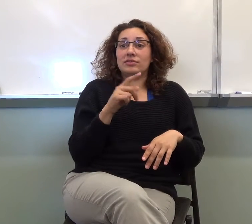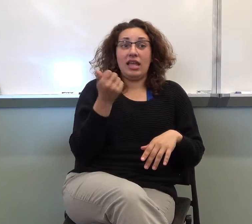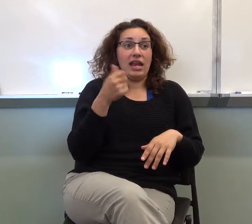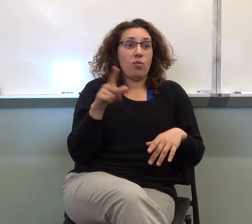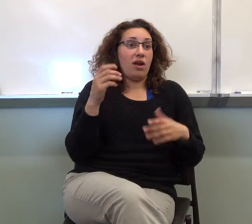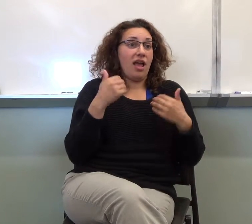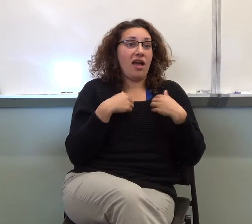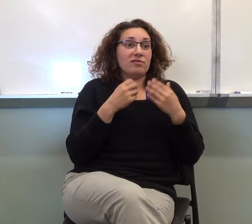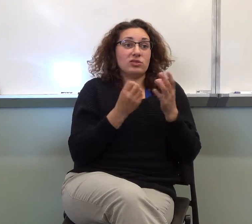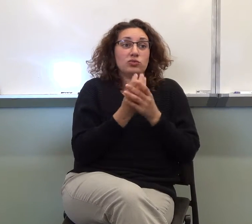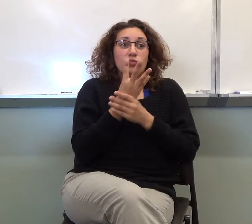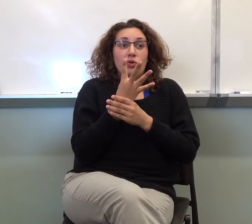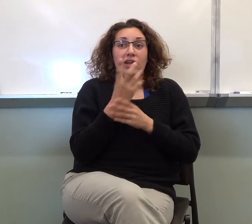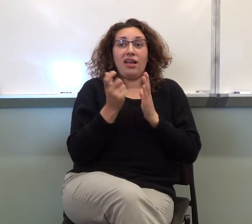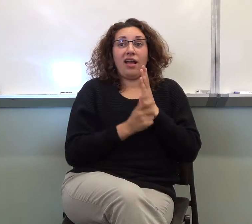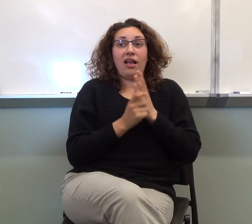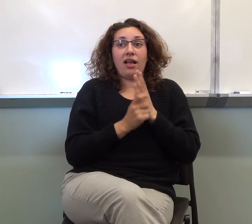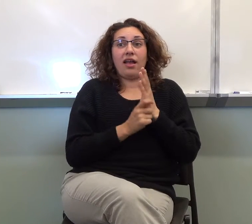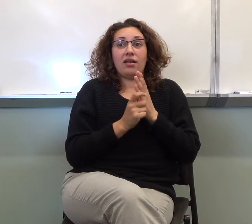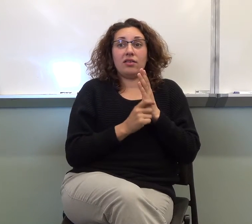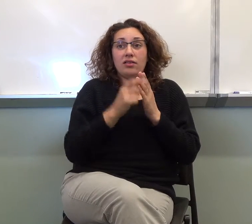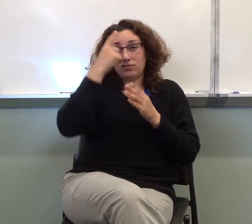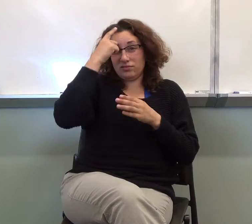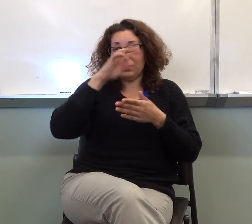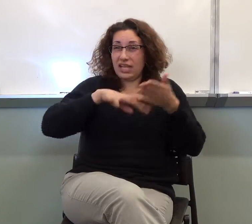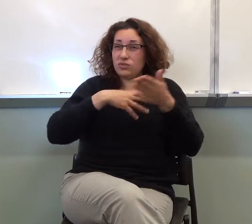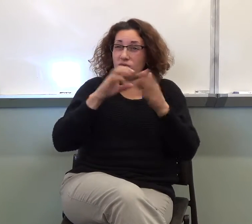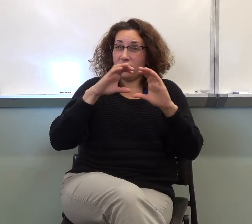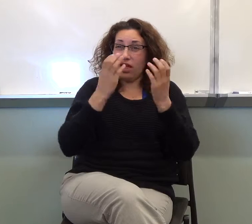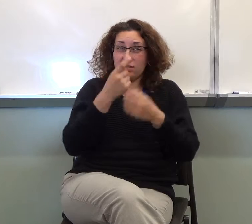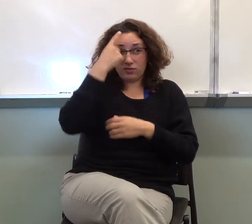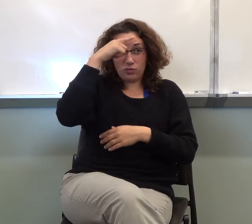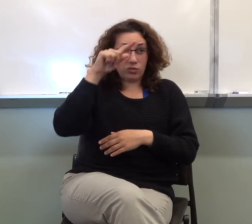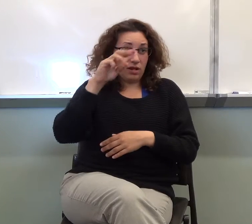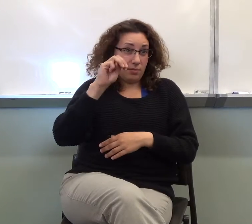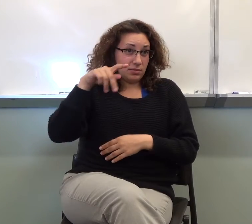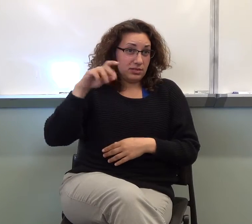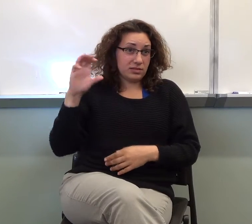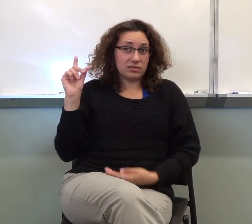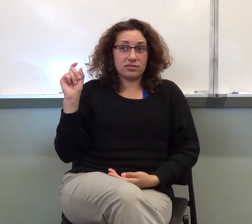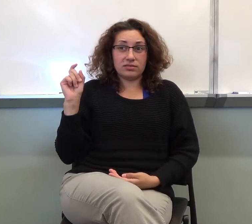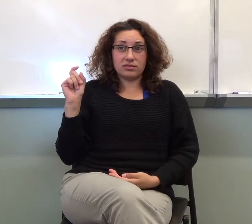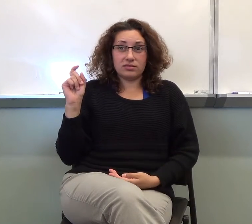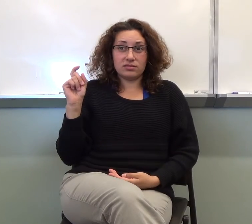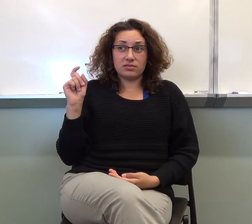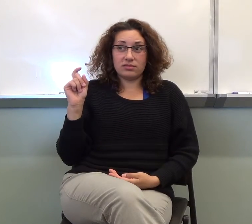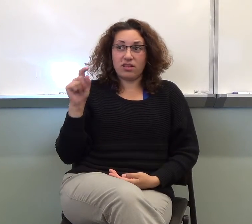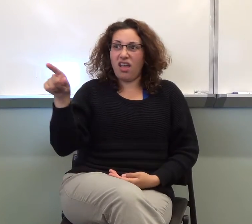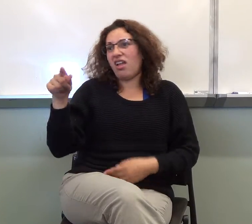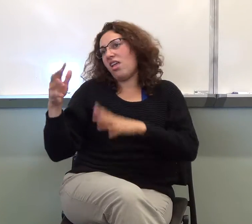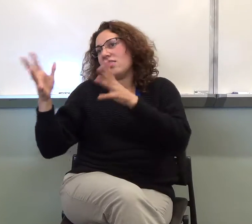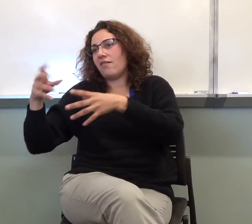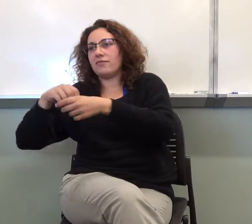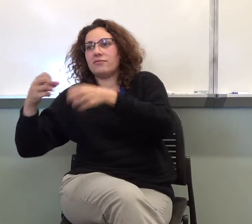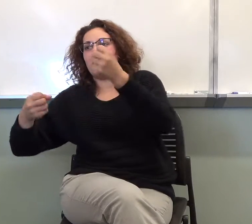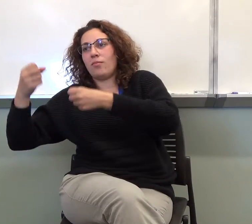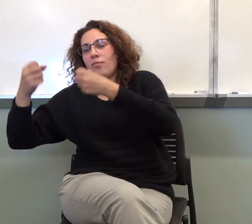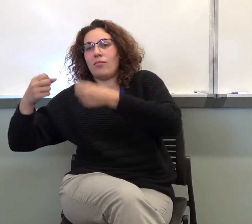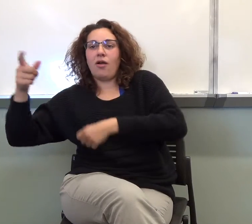school? I do, but it's, I left my Oh, book. whatever, it's No, in I your left my car. books in Castroville. It's in the trunk